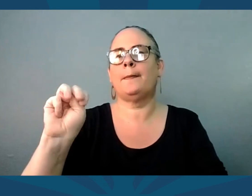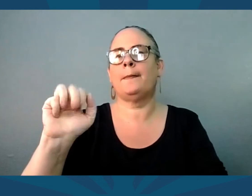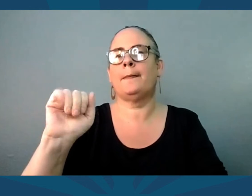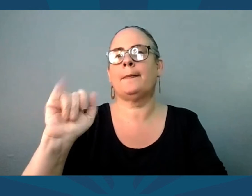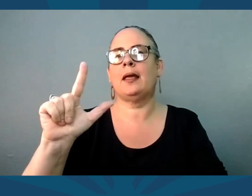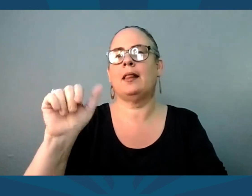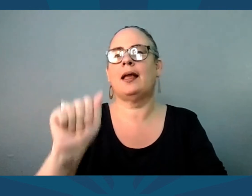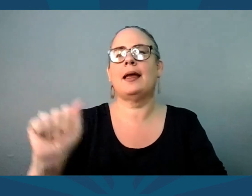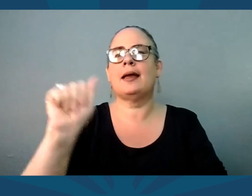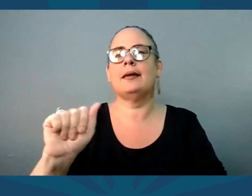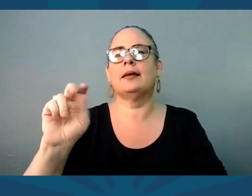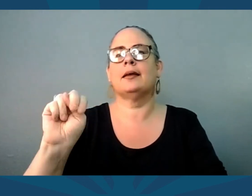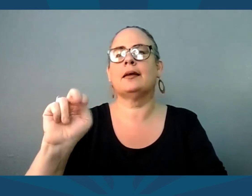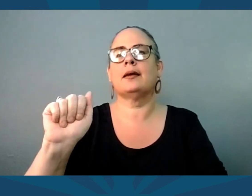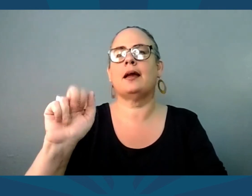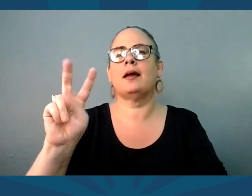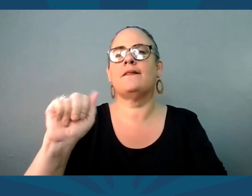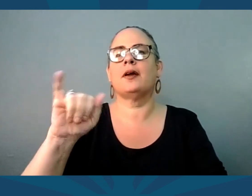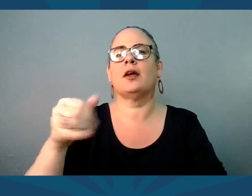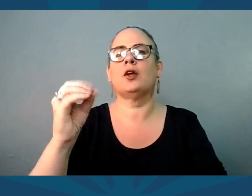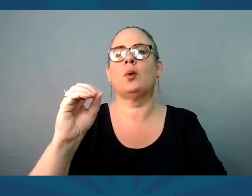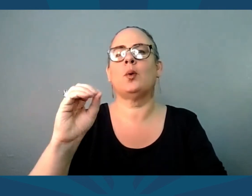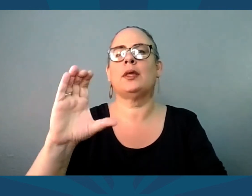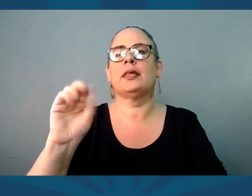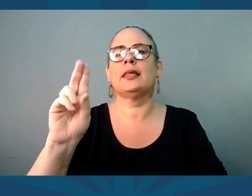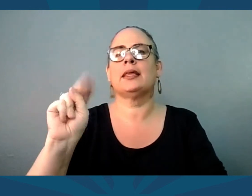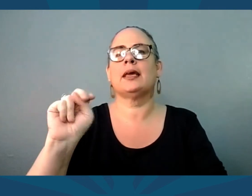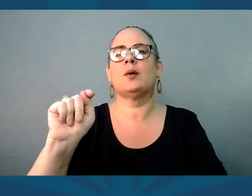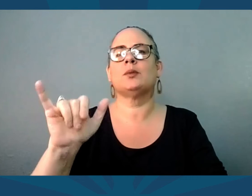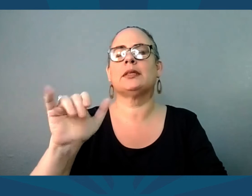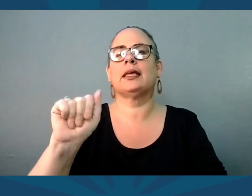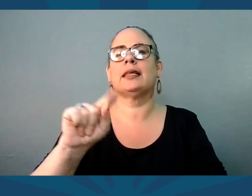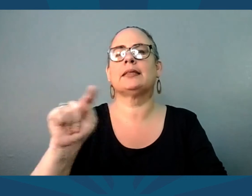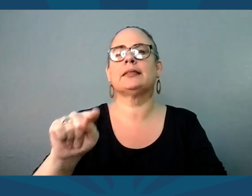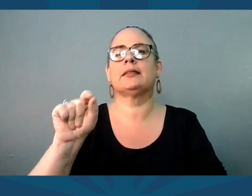Recorder webmail at Navajo County